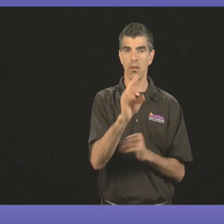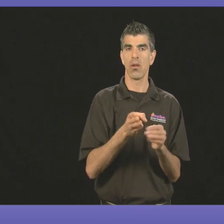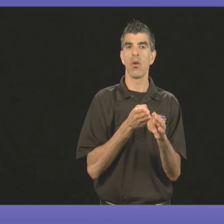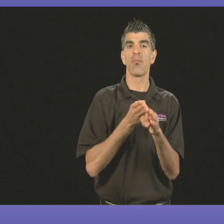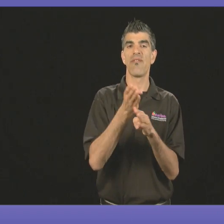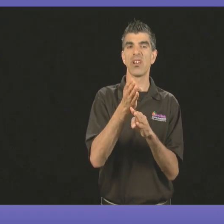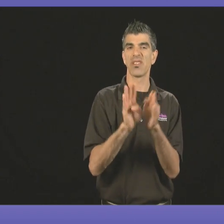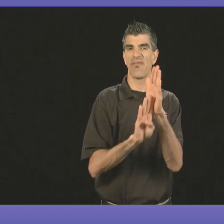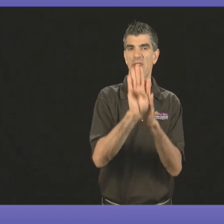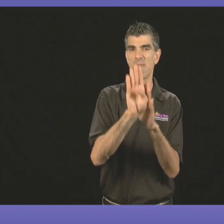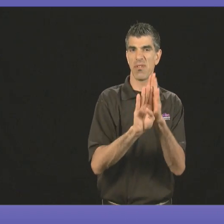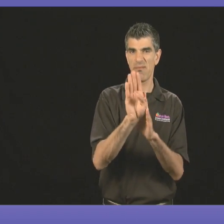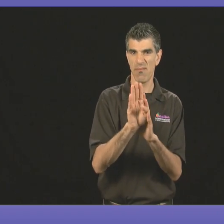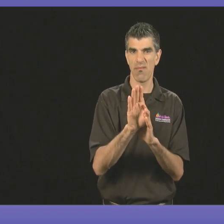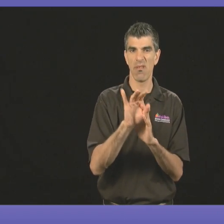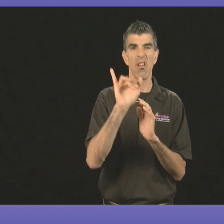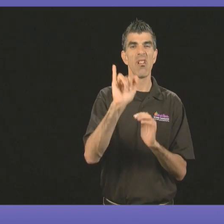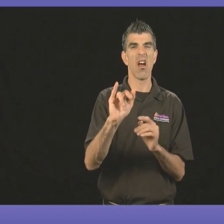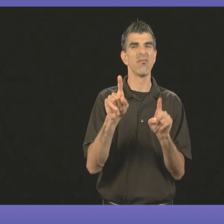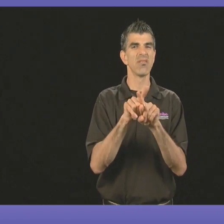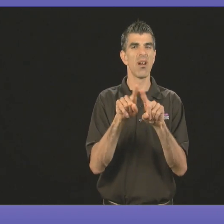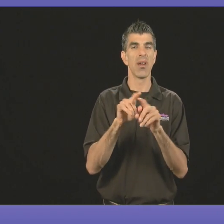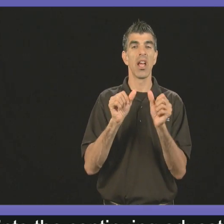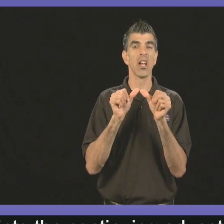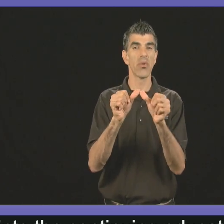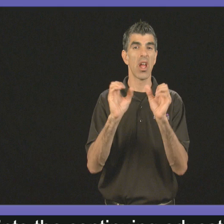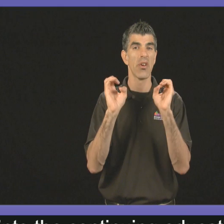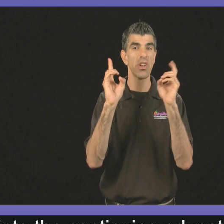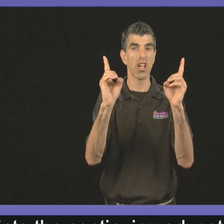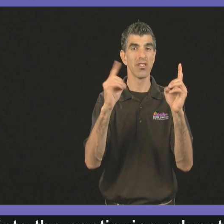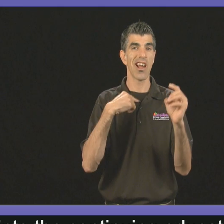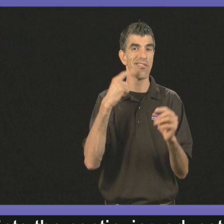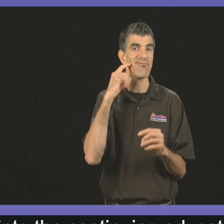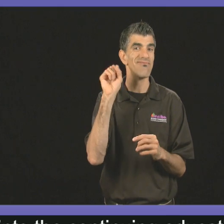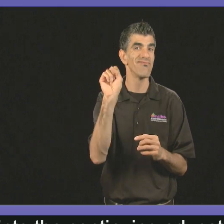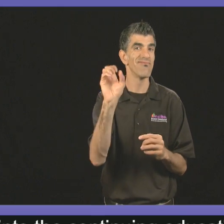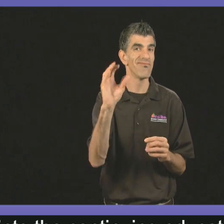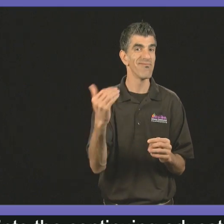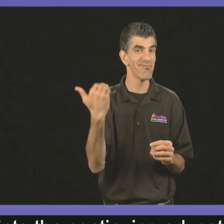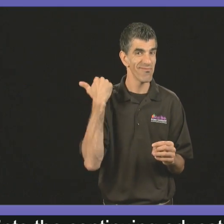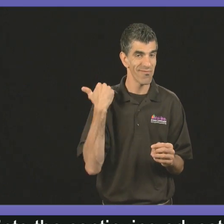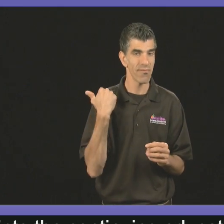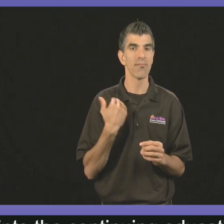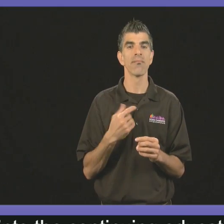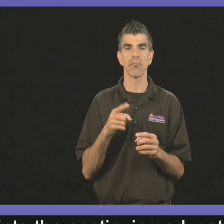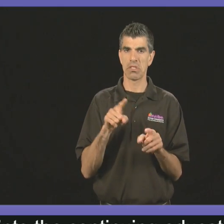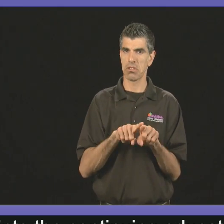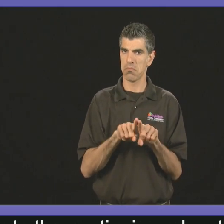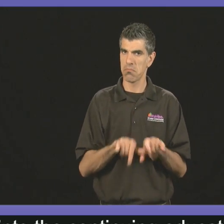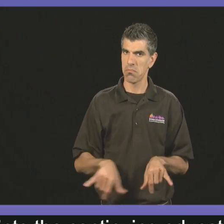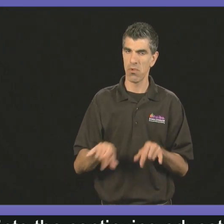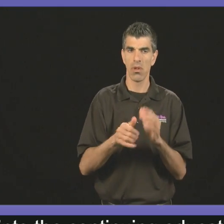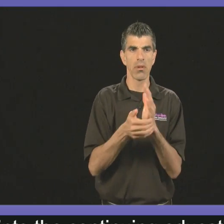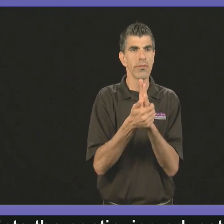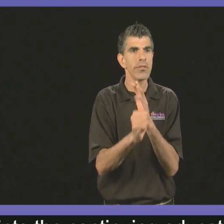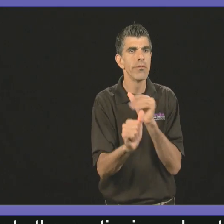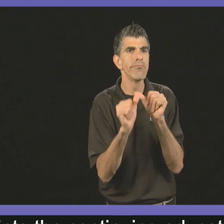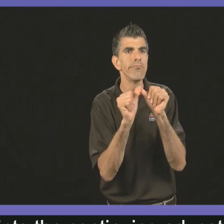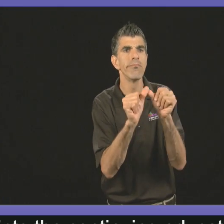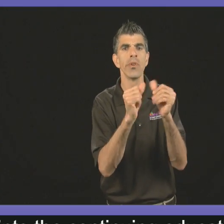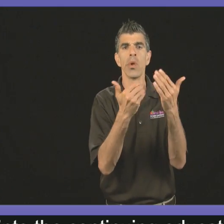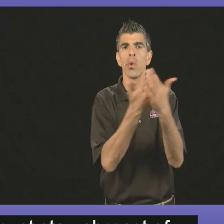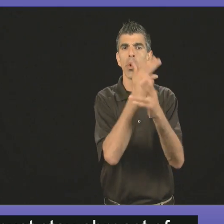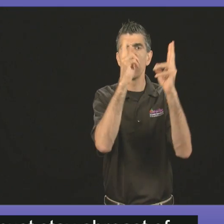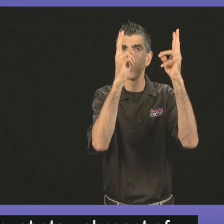The seventh tenet is professional development, and that ties into the continuing education portion that I spoke about